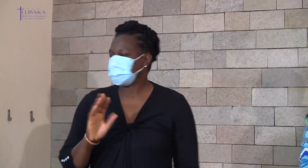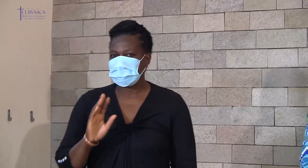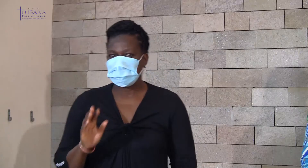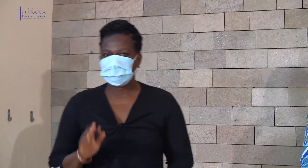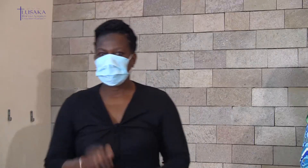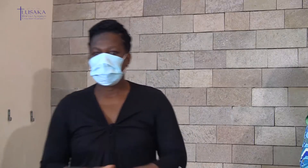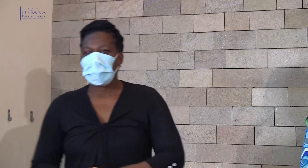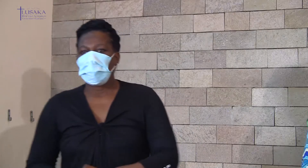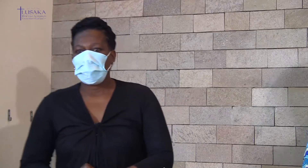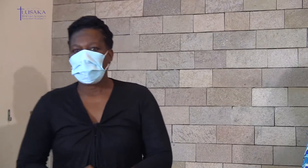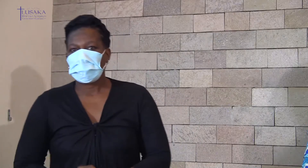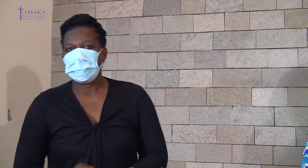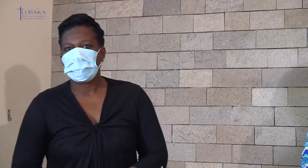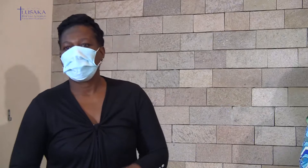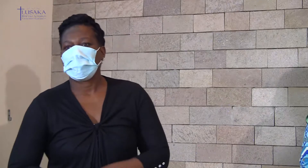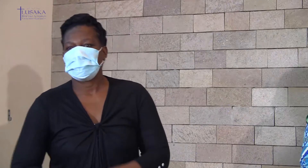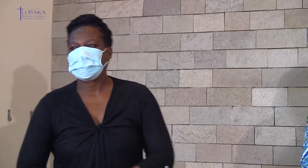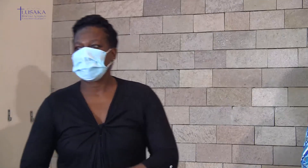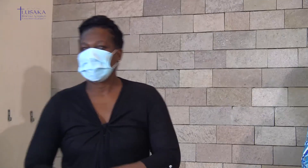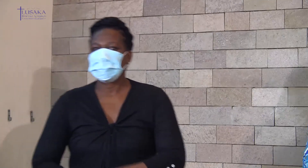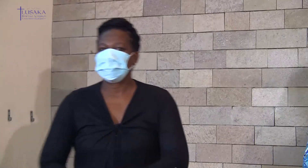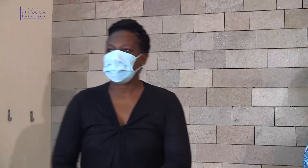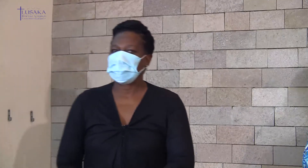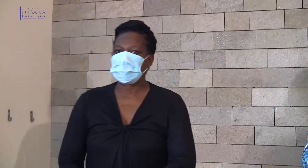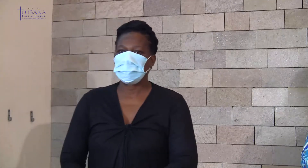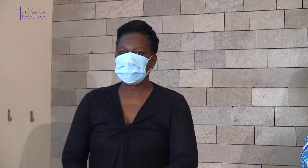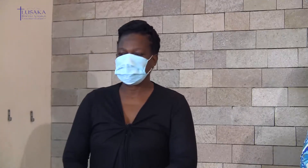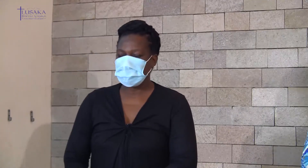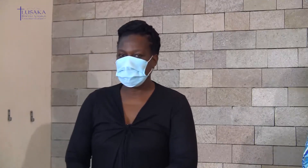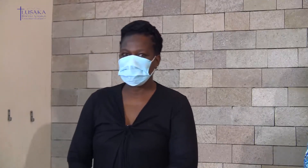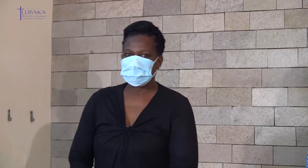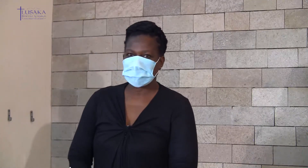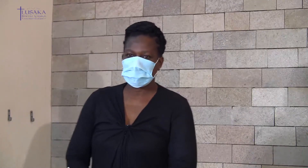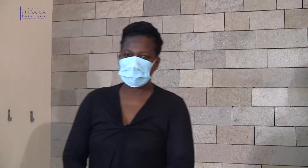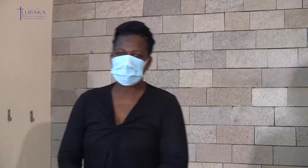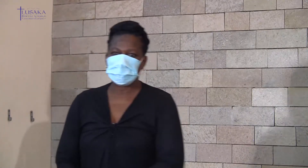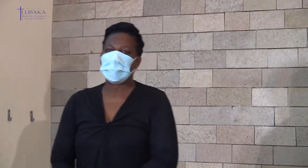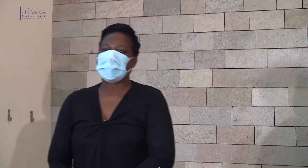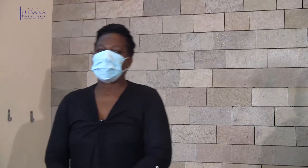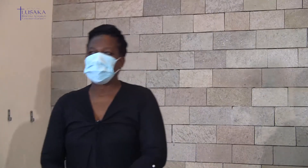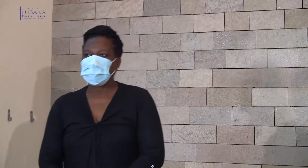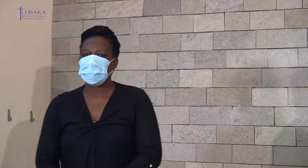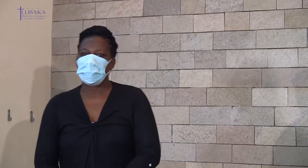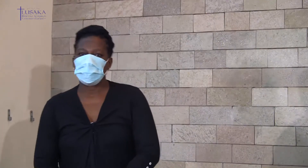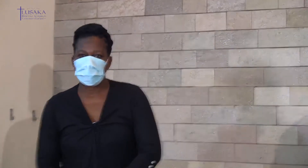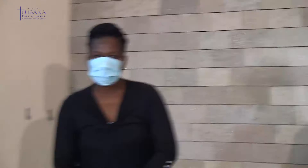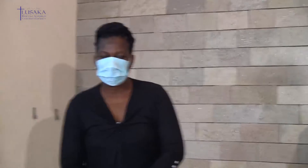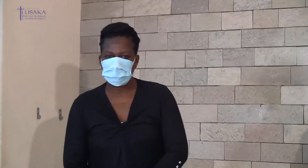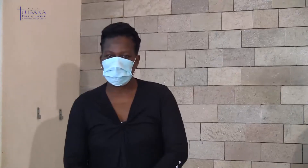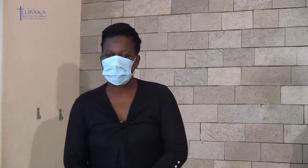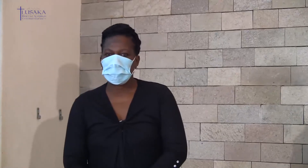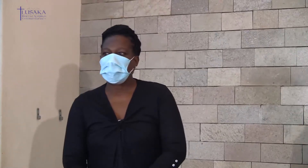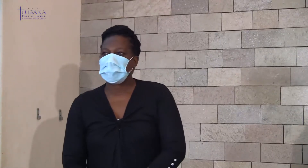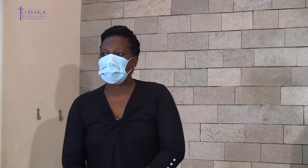Hello, boys and girls. Welcome yet again to another Lord's Day, the Sunday, the day of